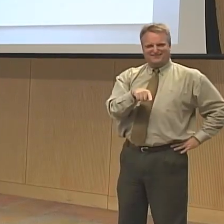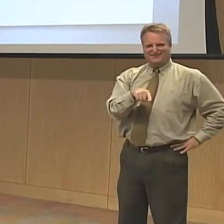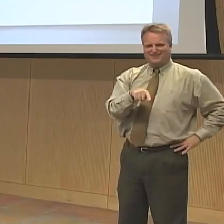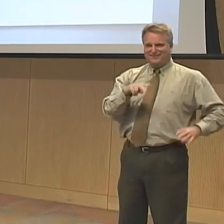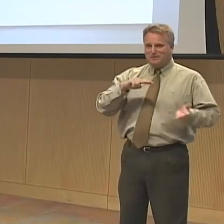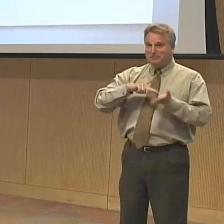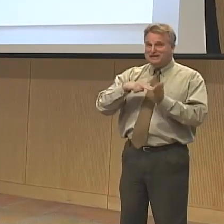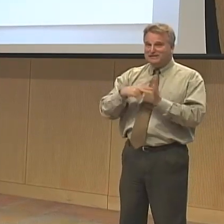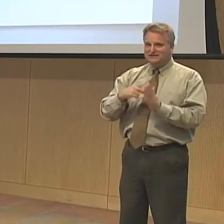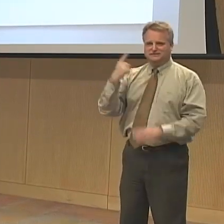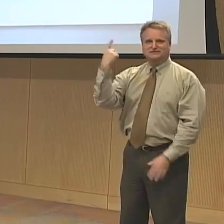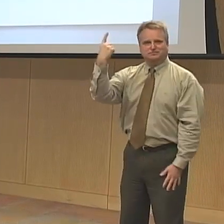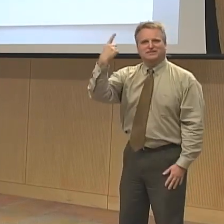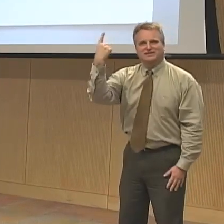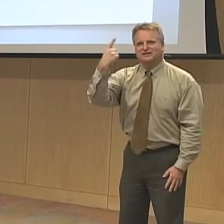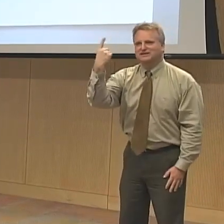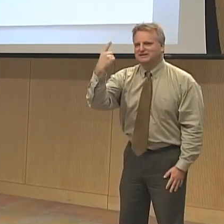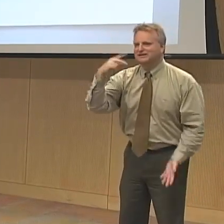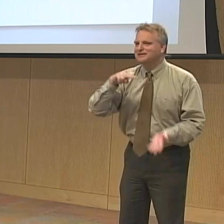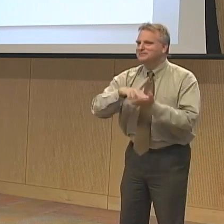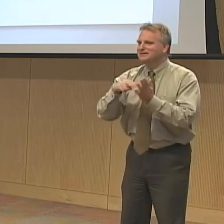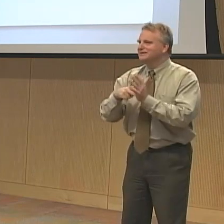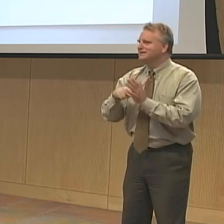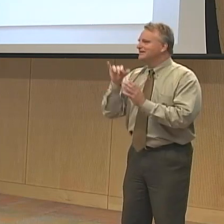found themselves here. There was something here,